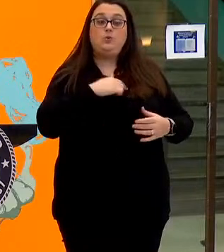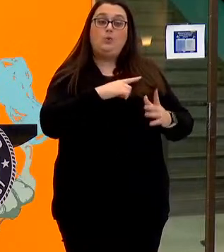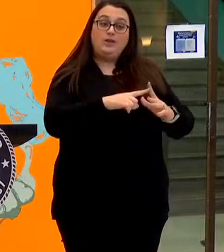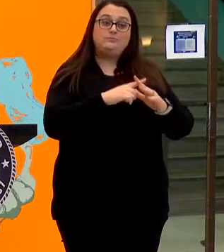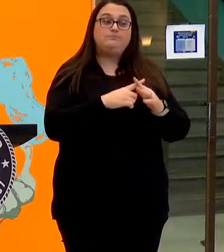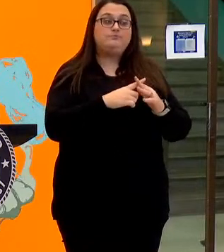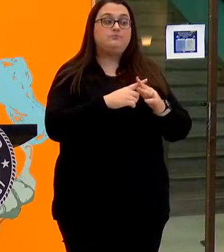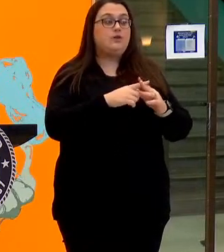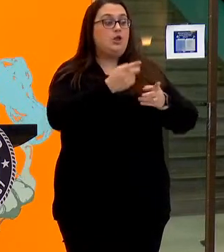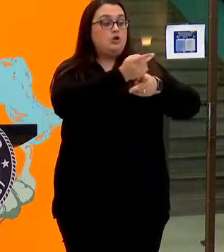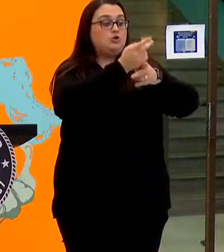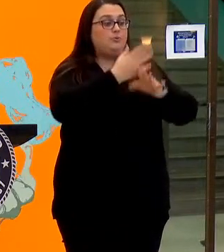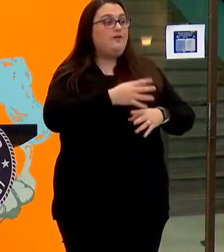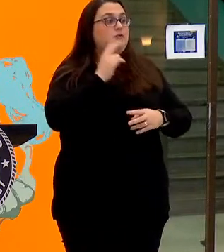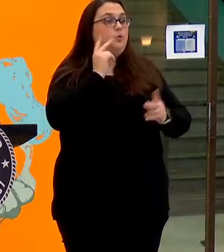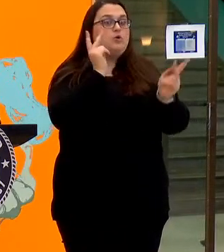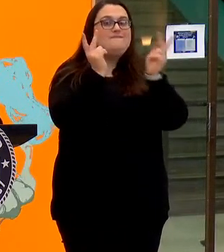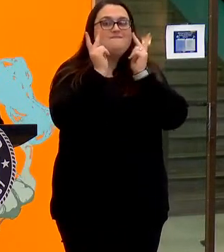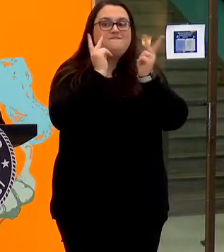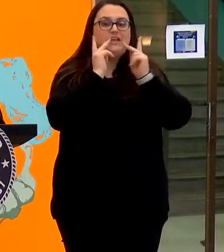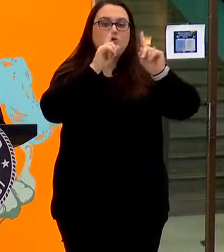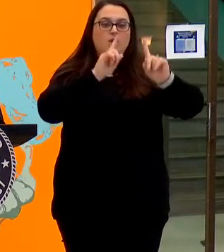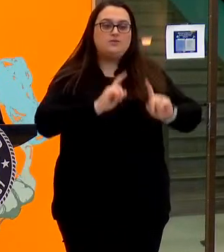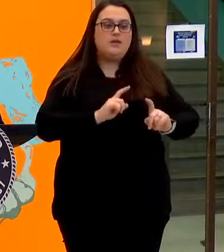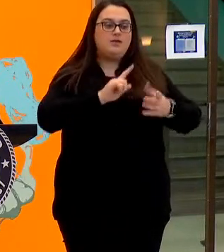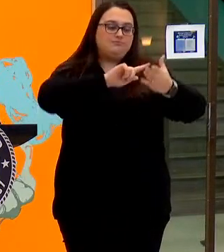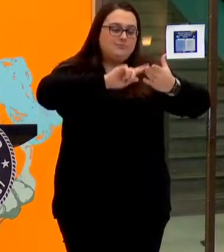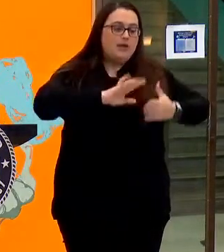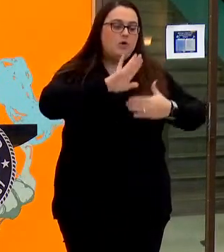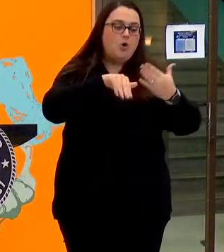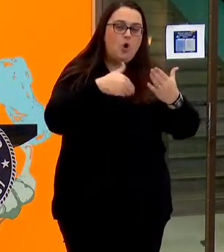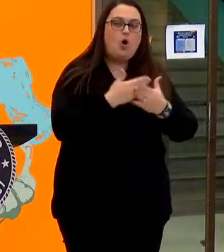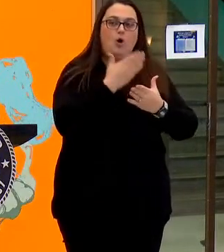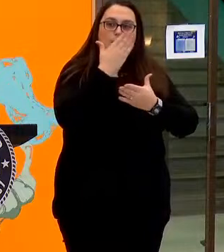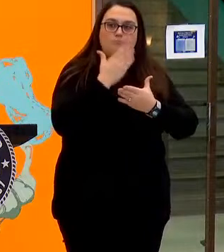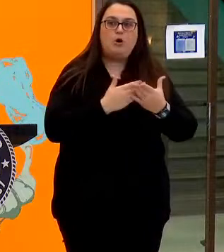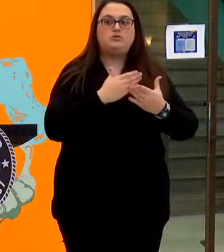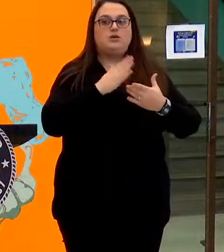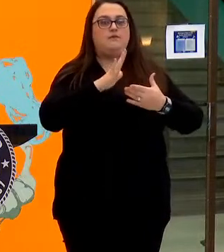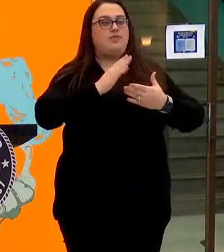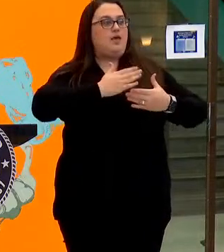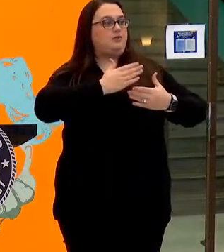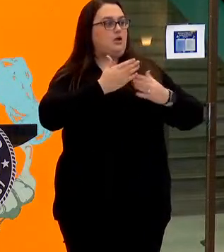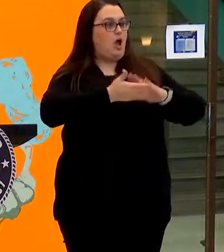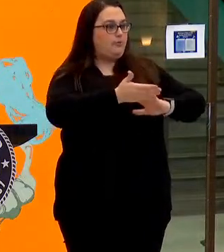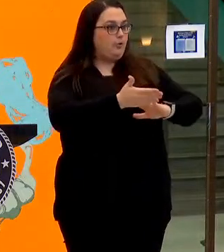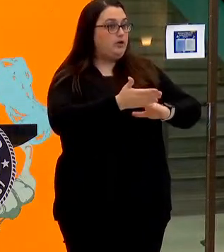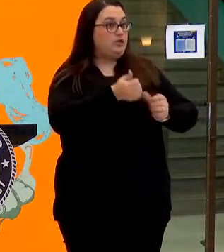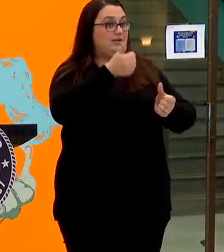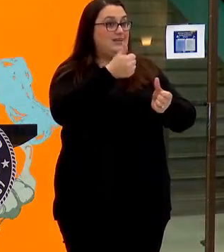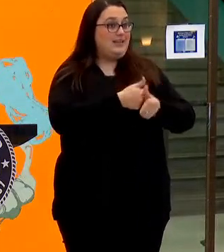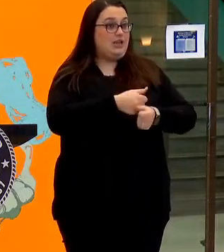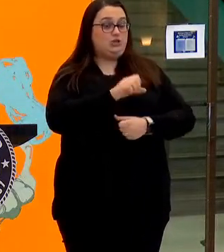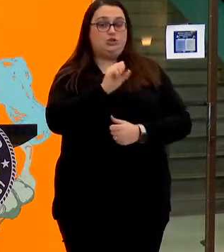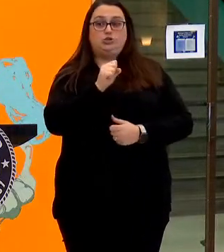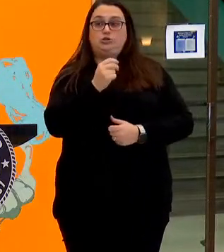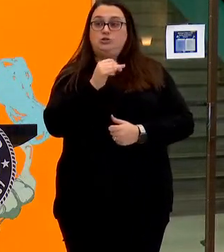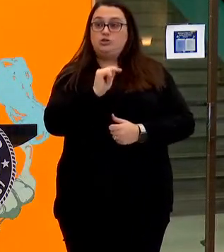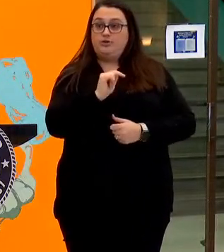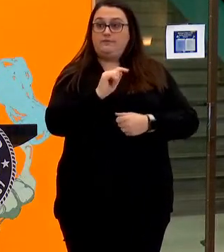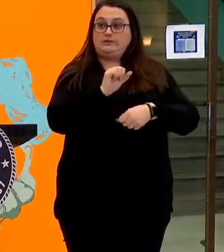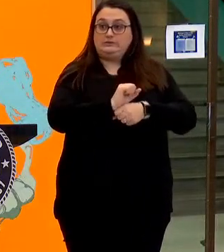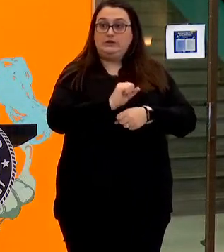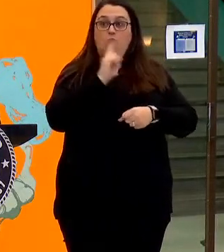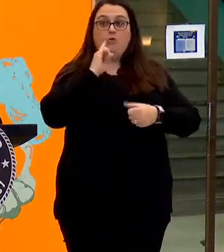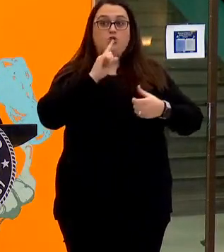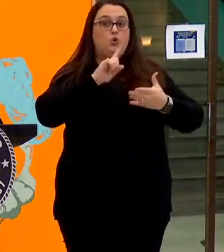instituted that supervisors do visual inspections of all the components of the operation, and during each shift, we'll be doing a checklist